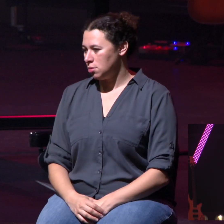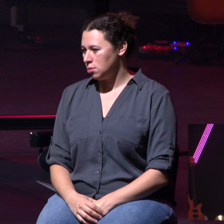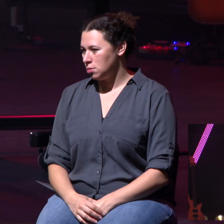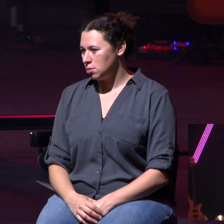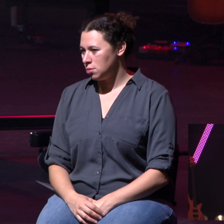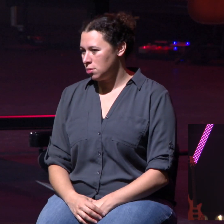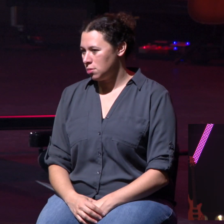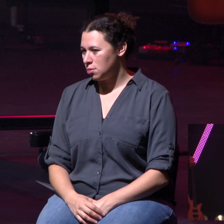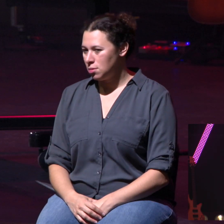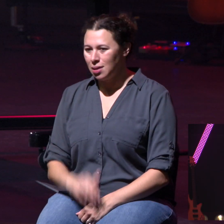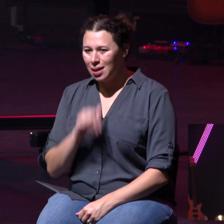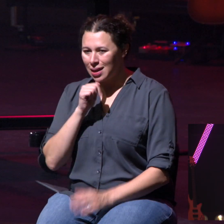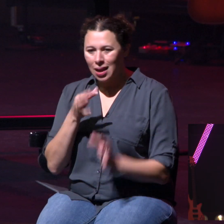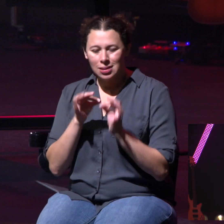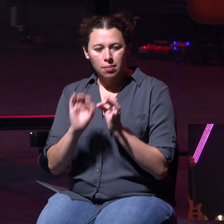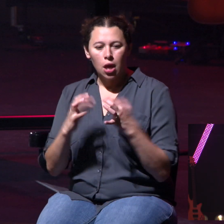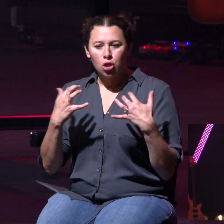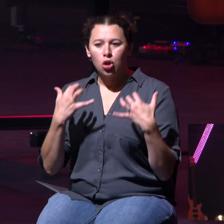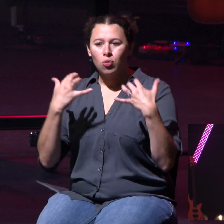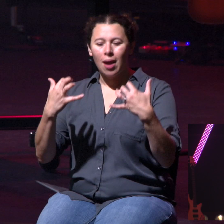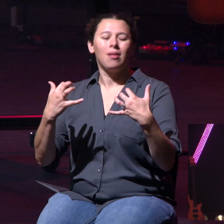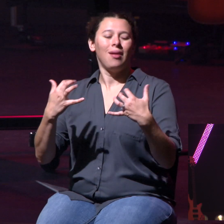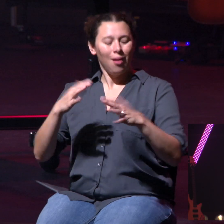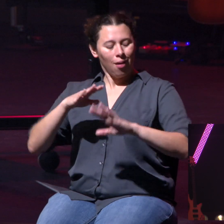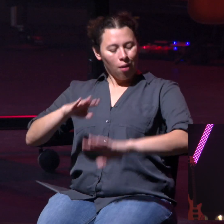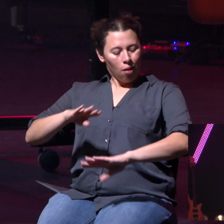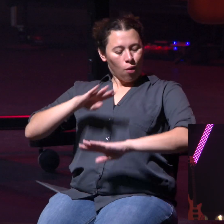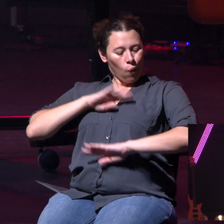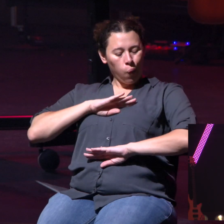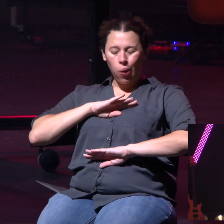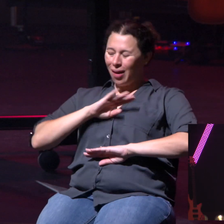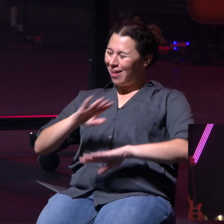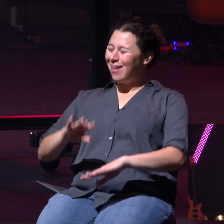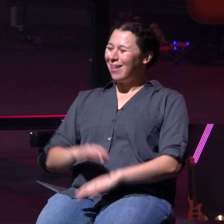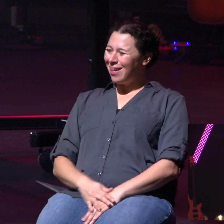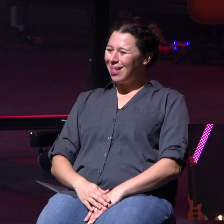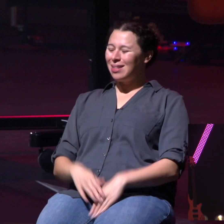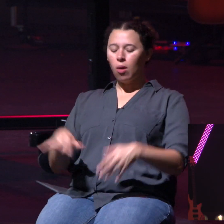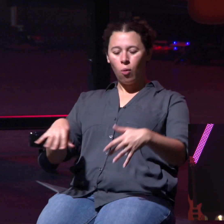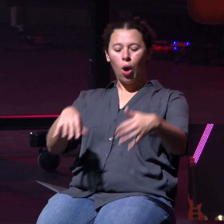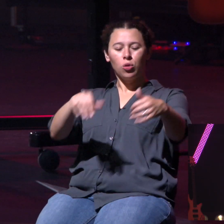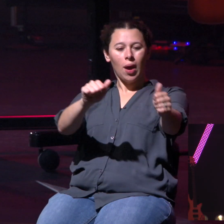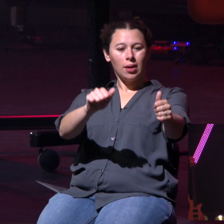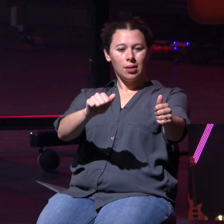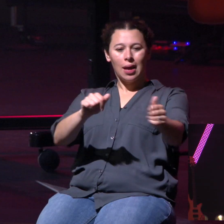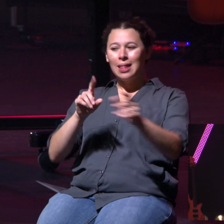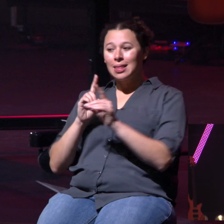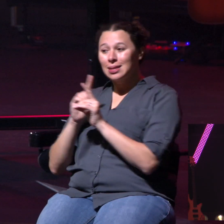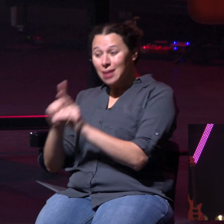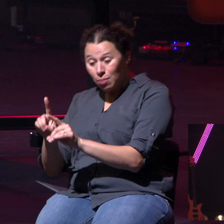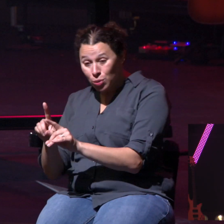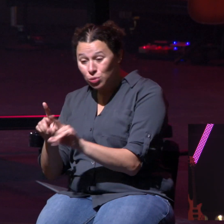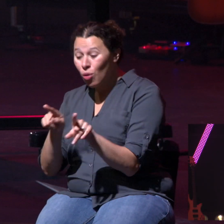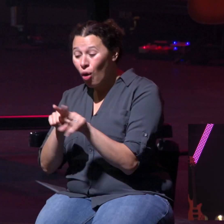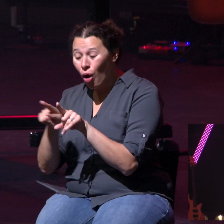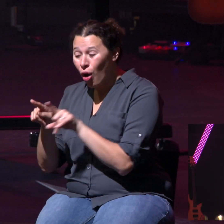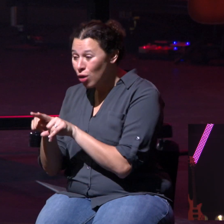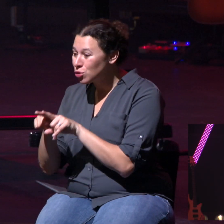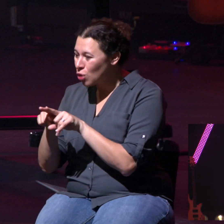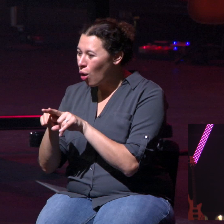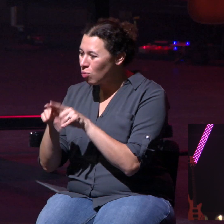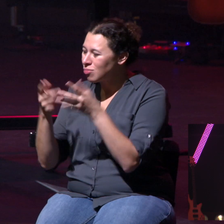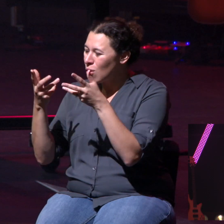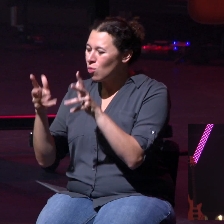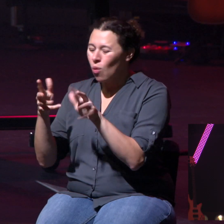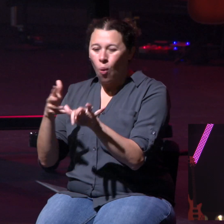It wasn't just the crowd that walked away fed. It was the disciples who walked away fed. Not only fed, but then it ends